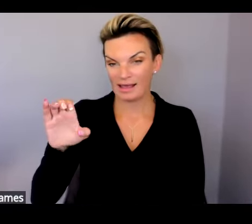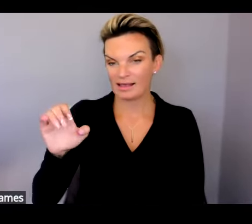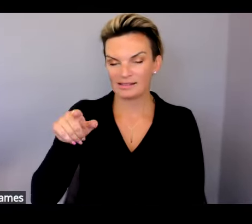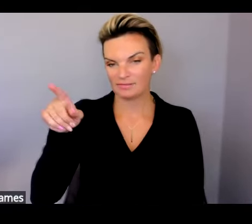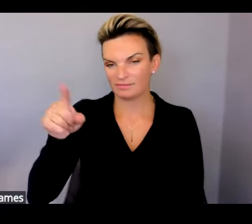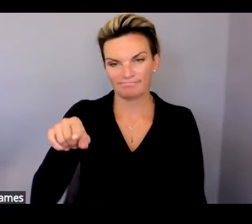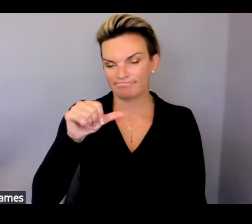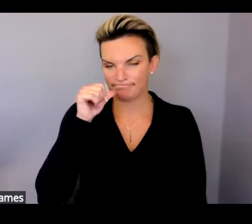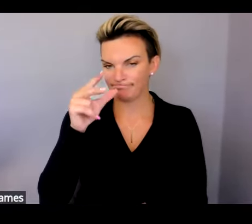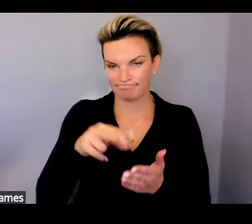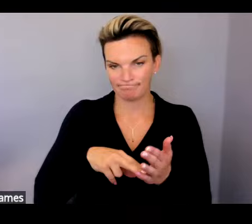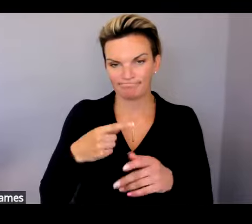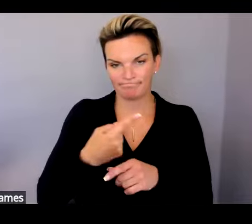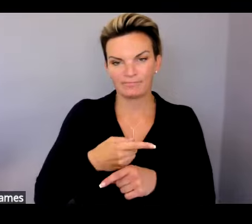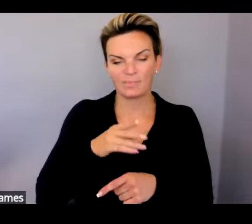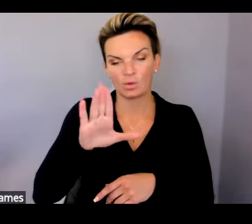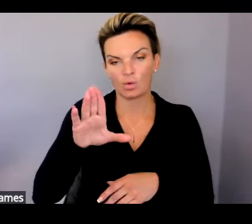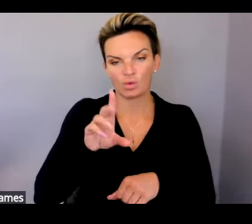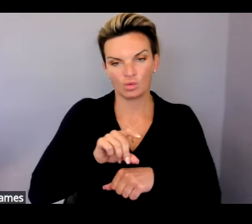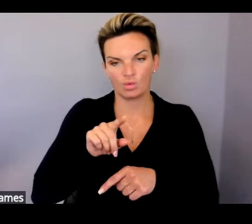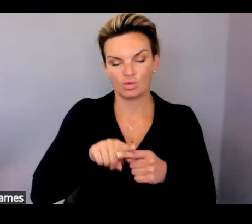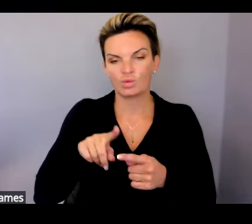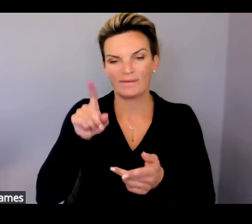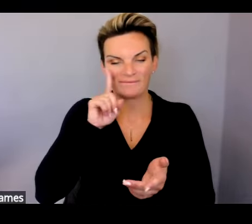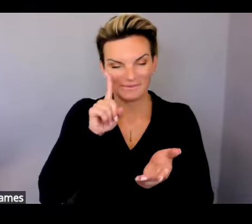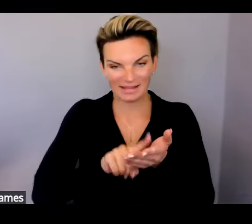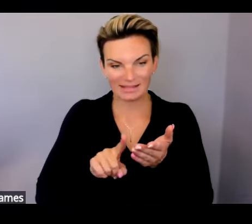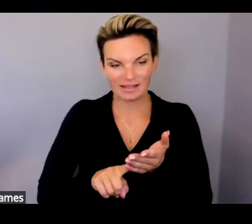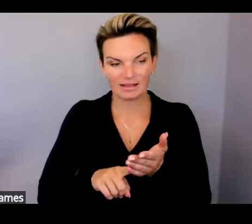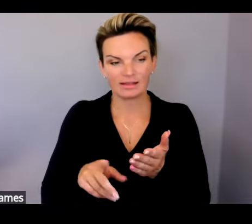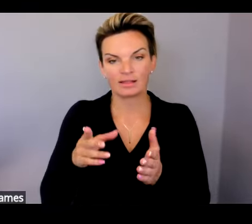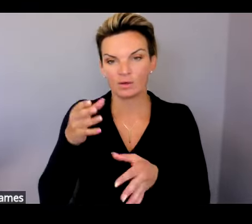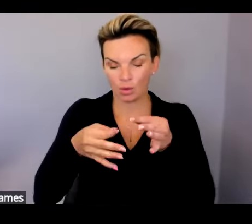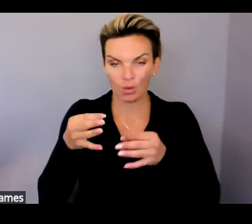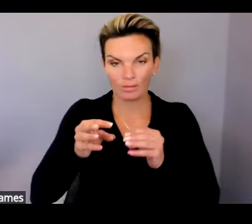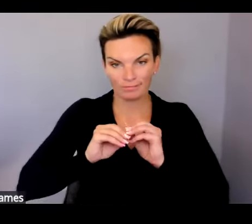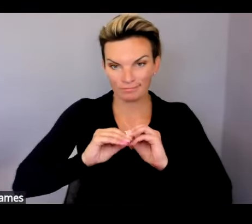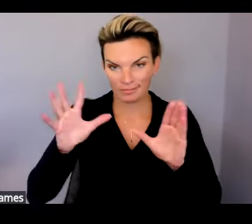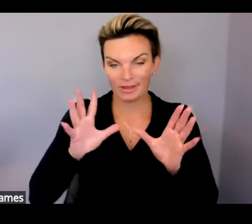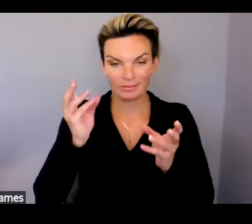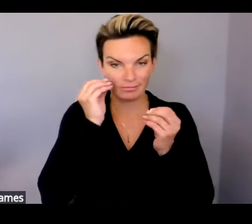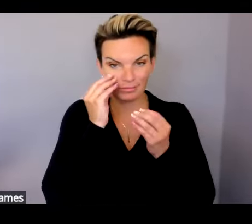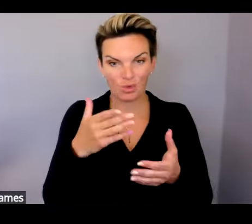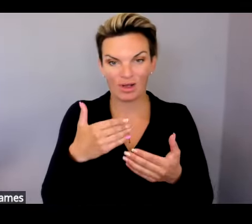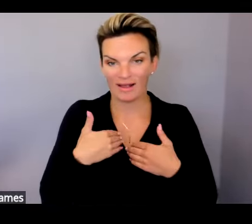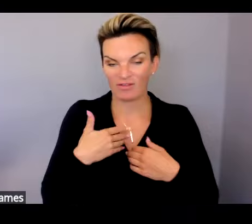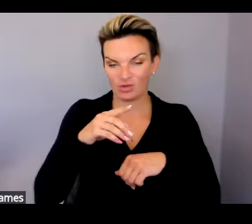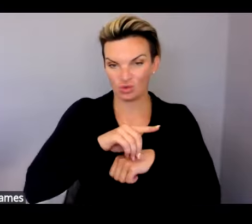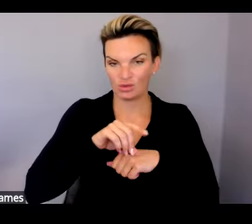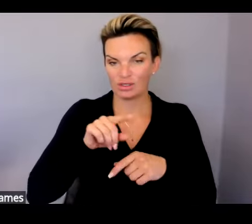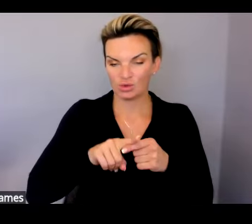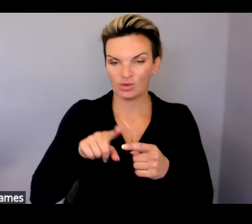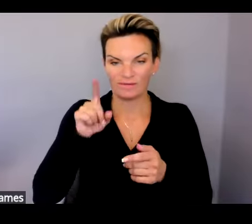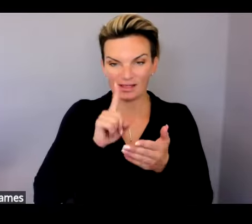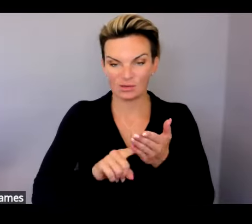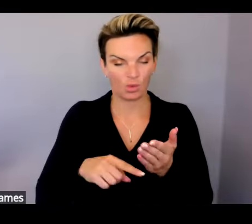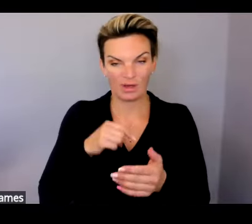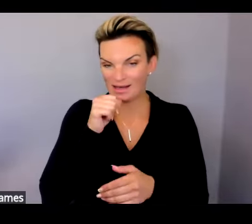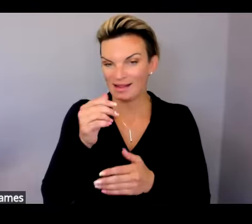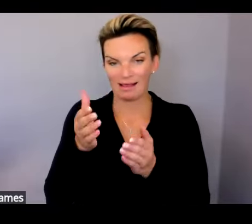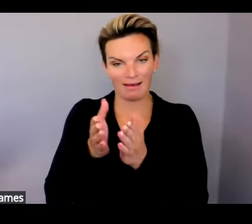your duty to investigate. And the court clearly said you have a duty to investigate. We didn't ask the court to set a deadline, and so the